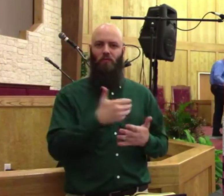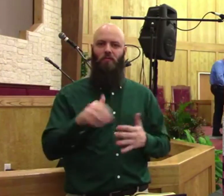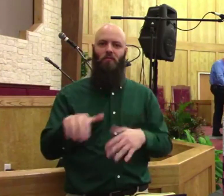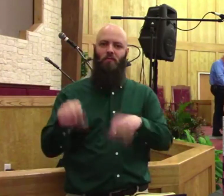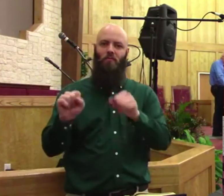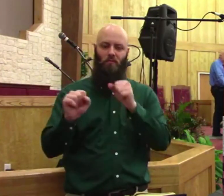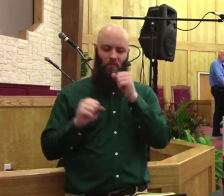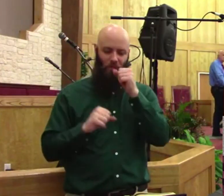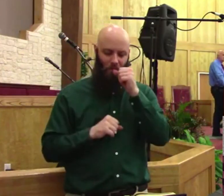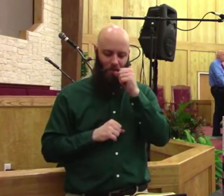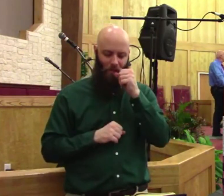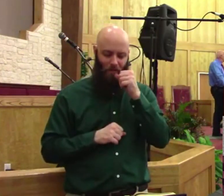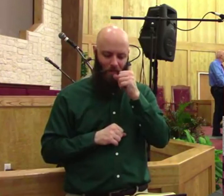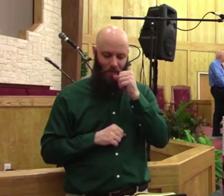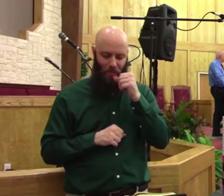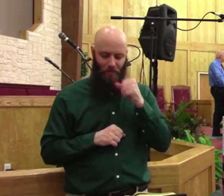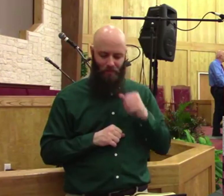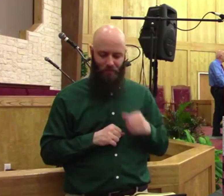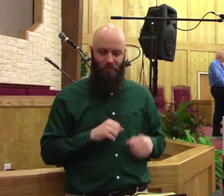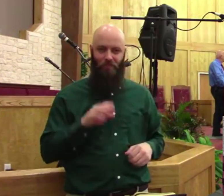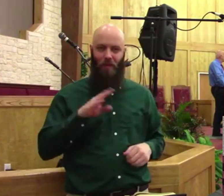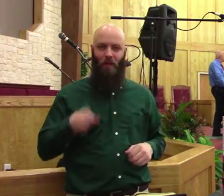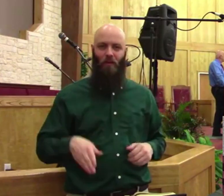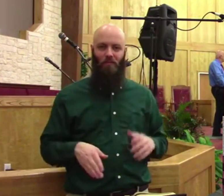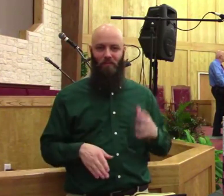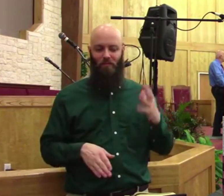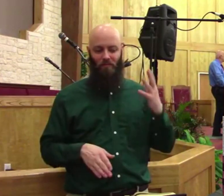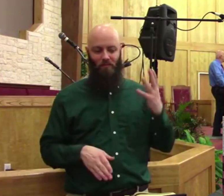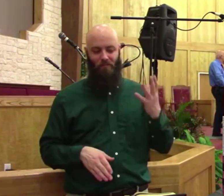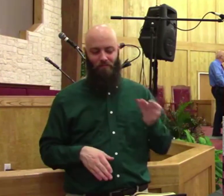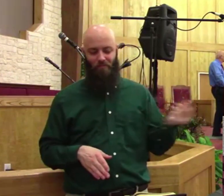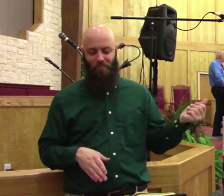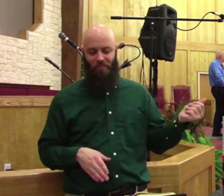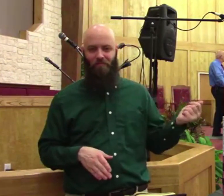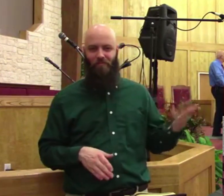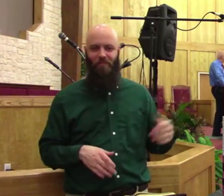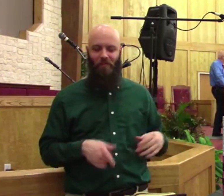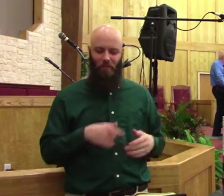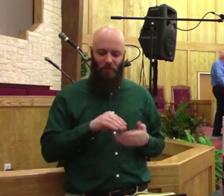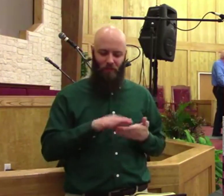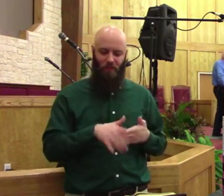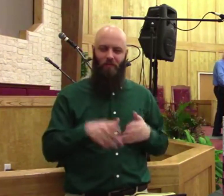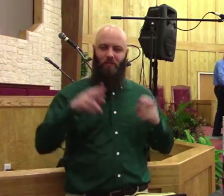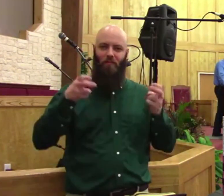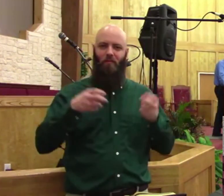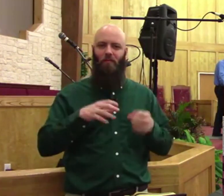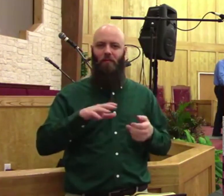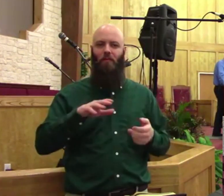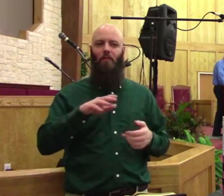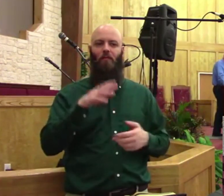rises up, and gone is Babylon. I put in there, fallen is Babylon, which is